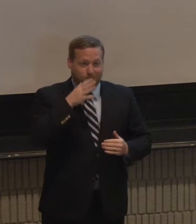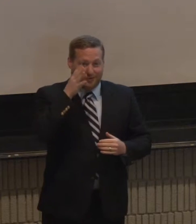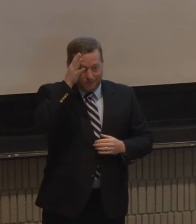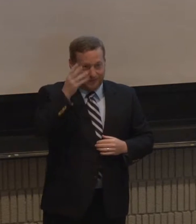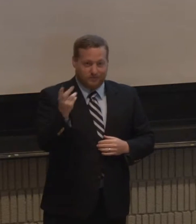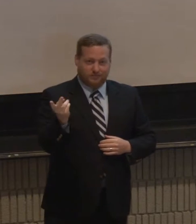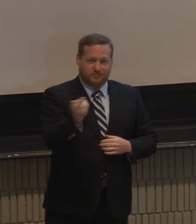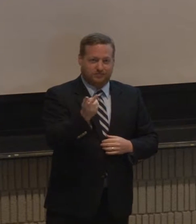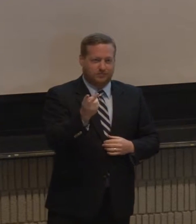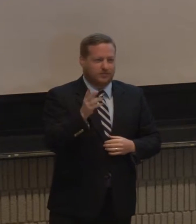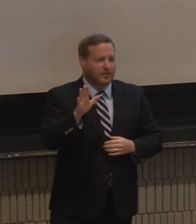aids.